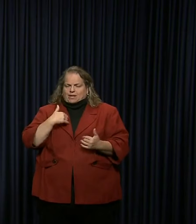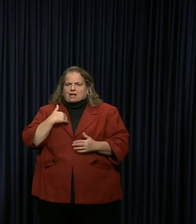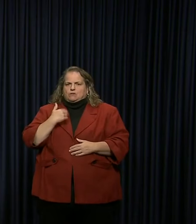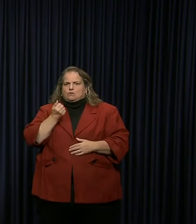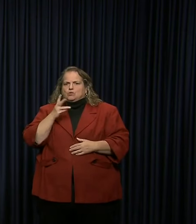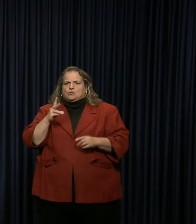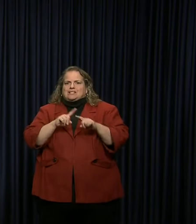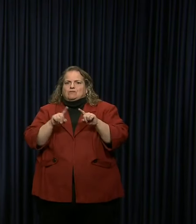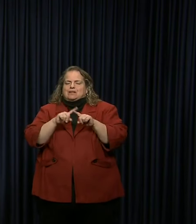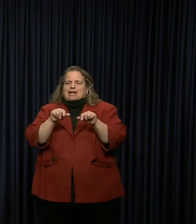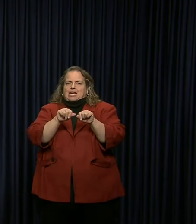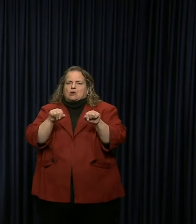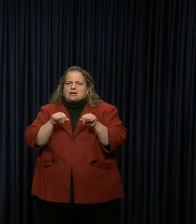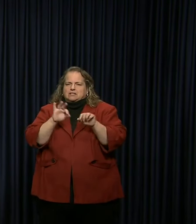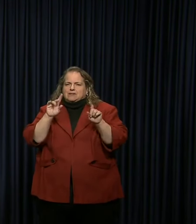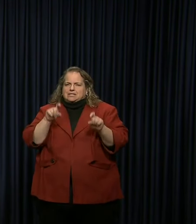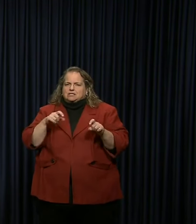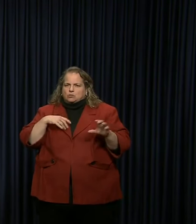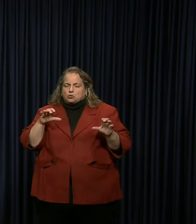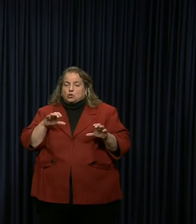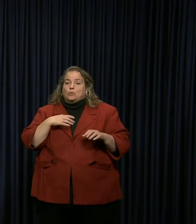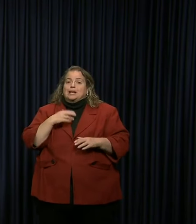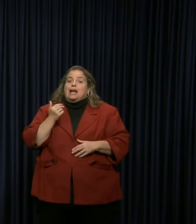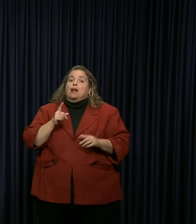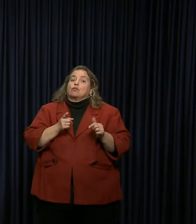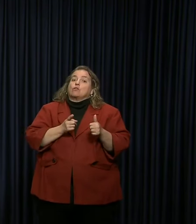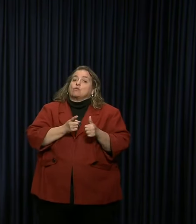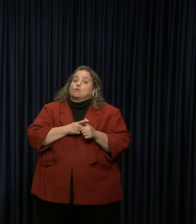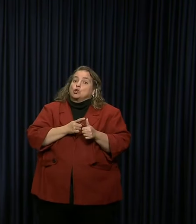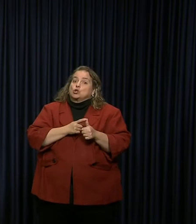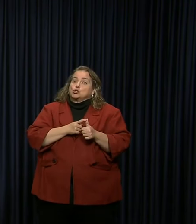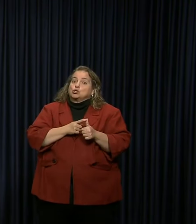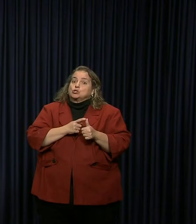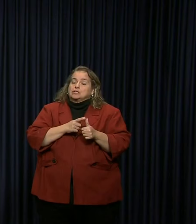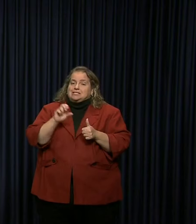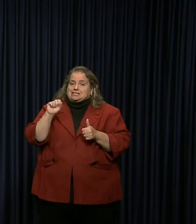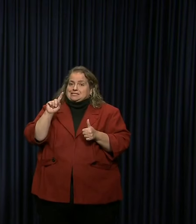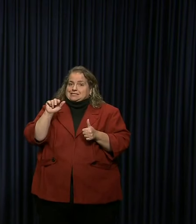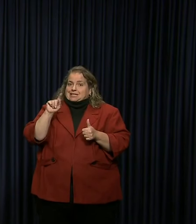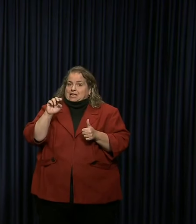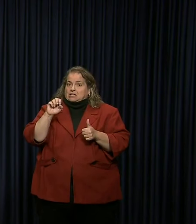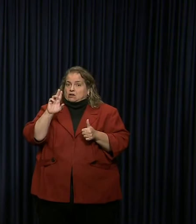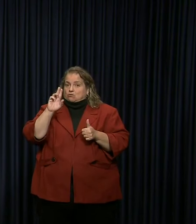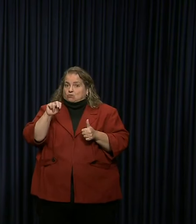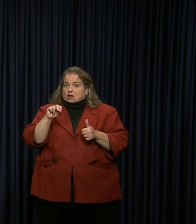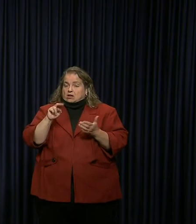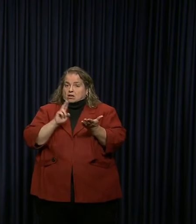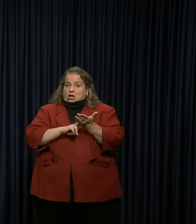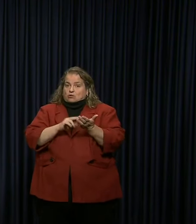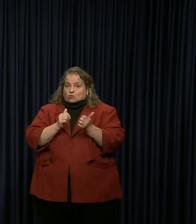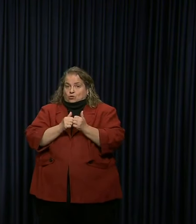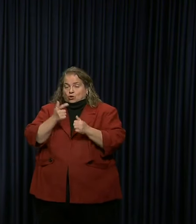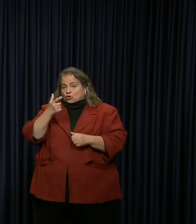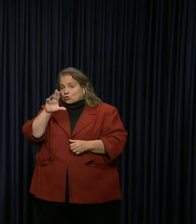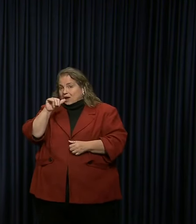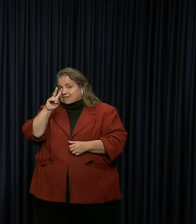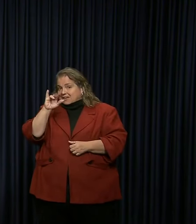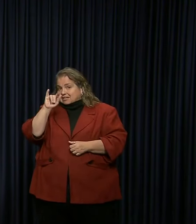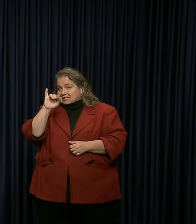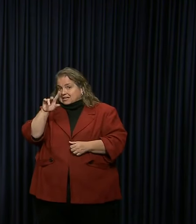of testing we're doing right now. We had the first kind of state-run contract with Gravity